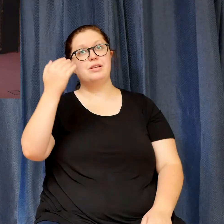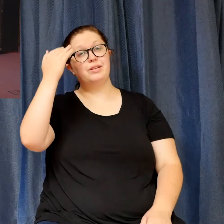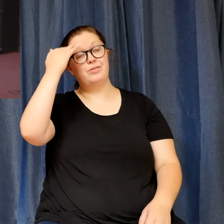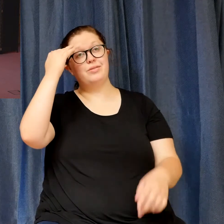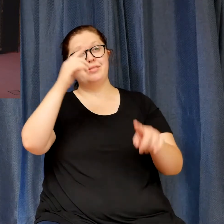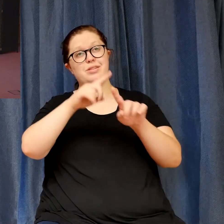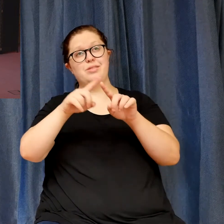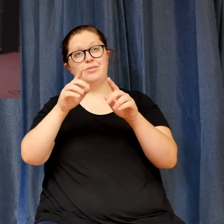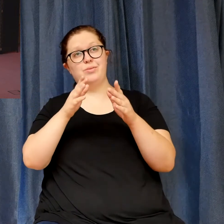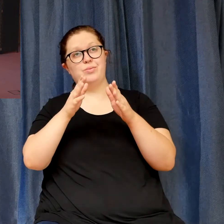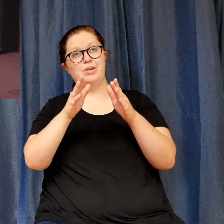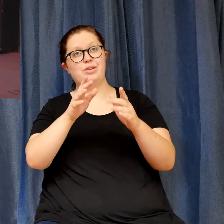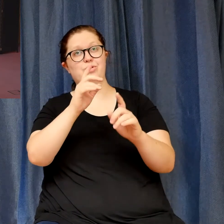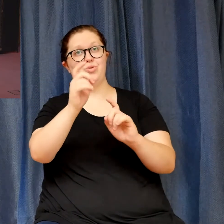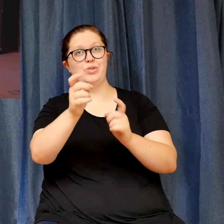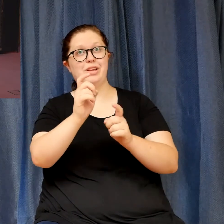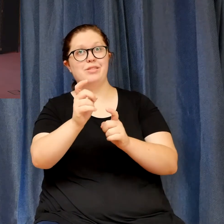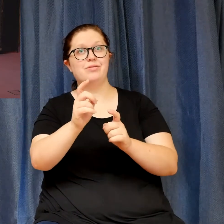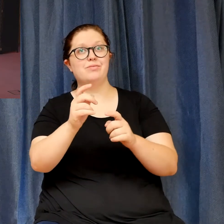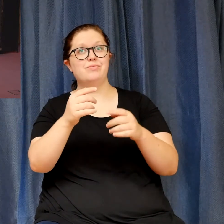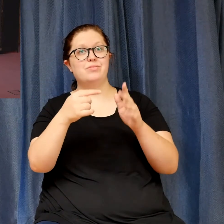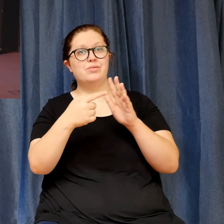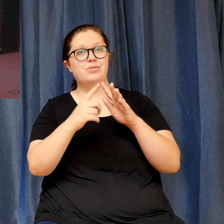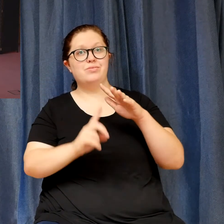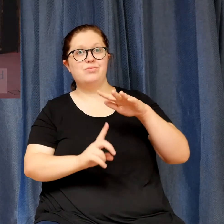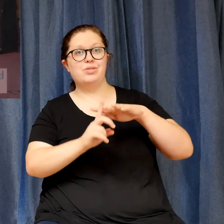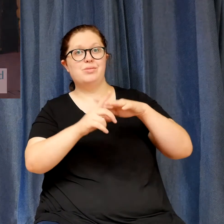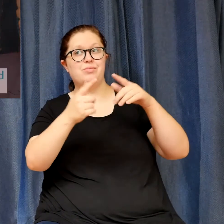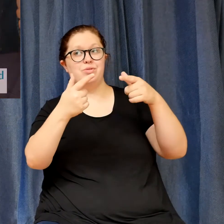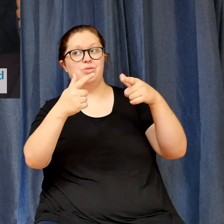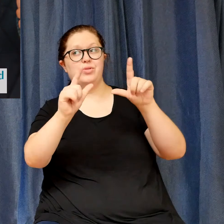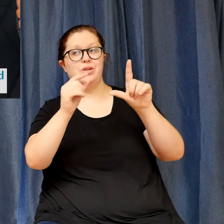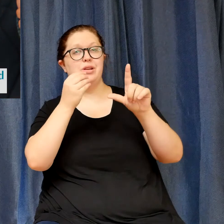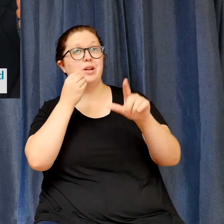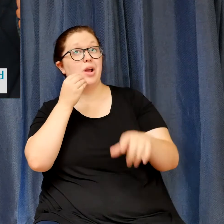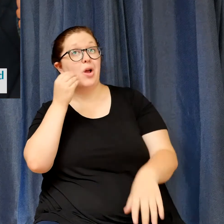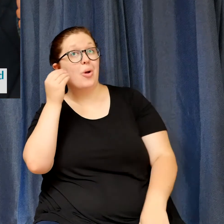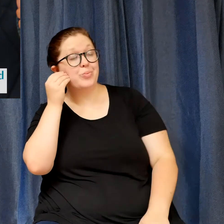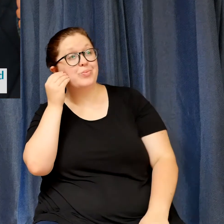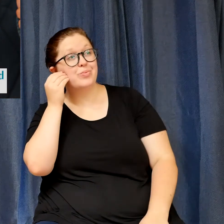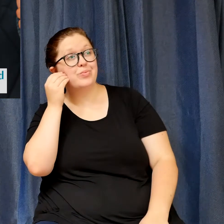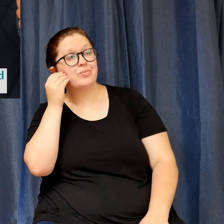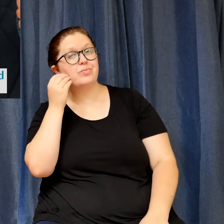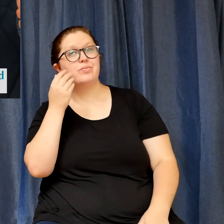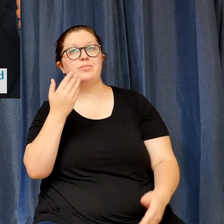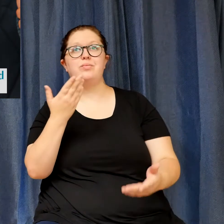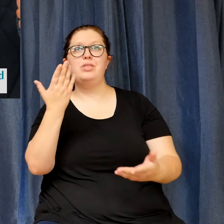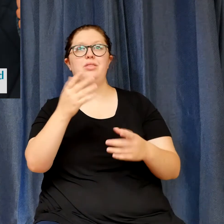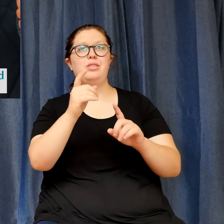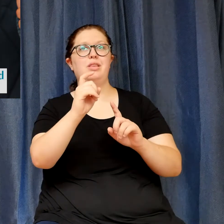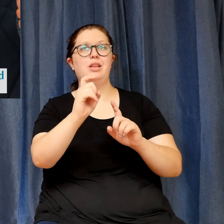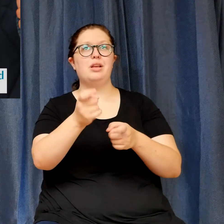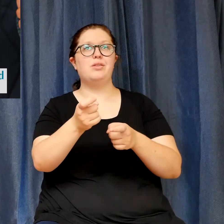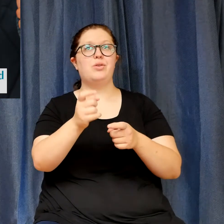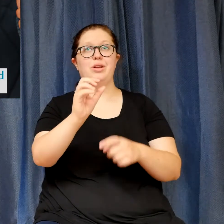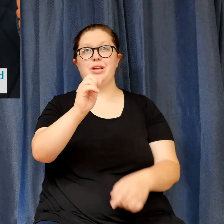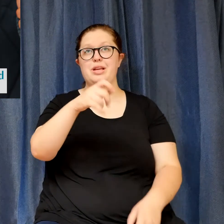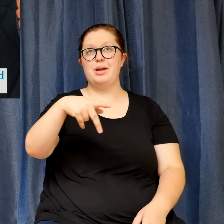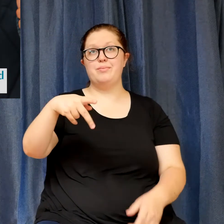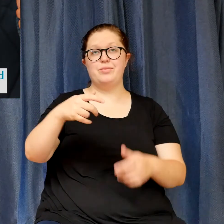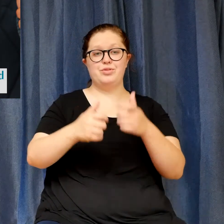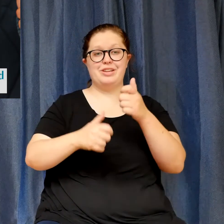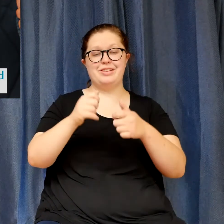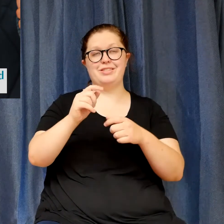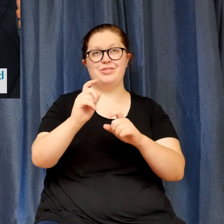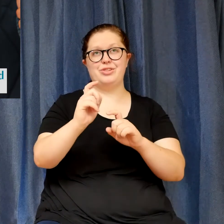give, and they're showing up on the screen behind me or your screen at home. So whether you're giving through our app,